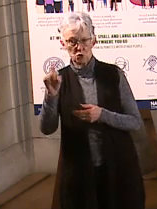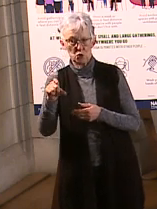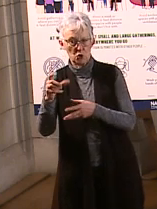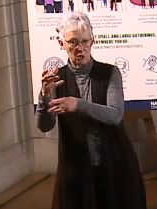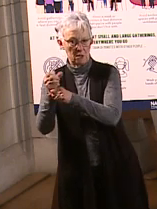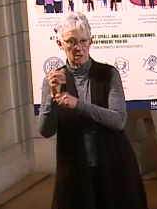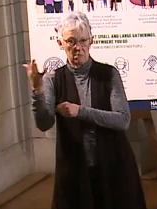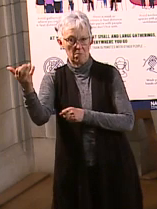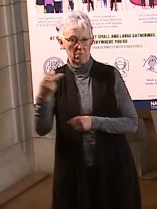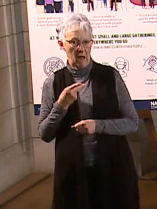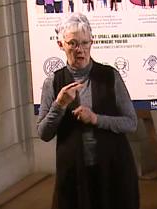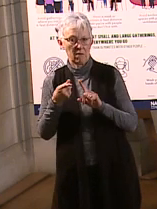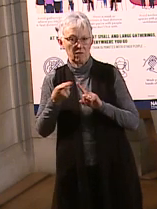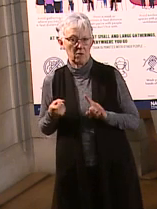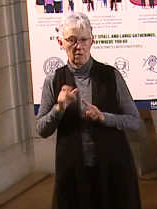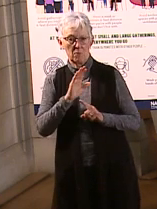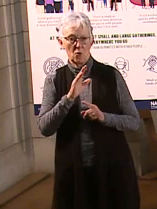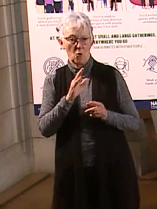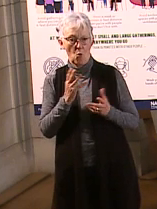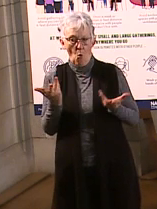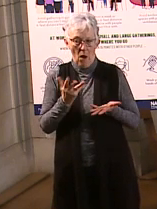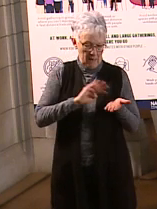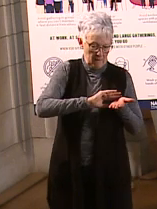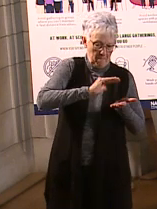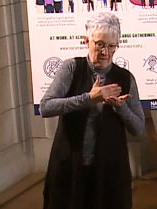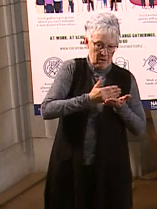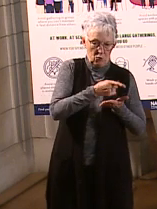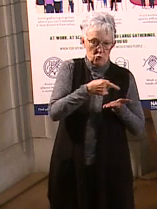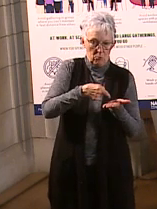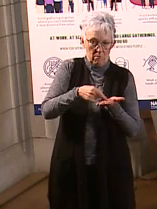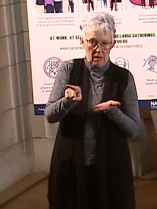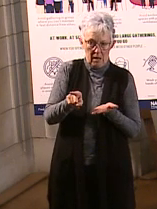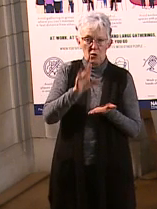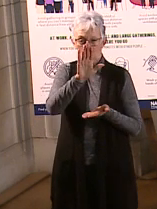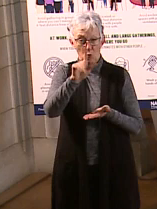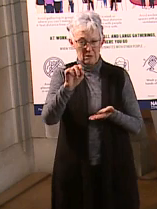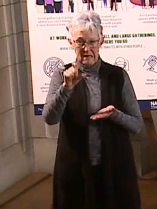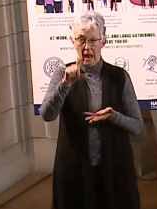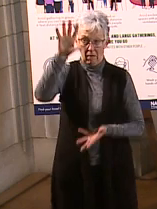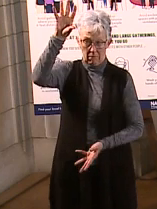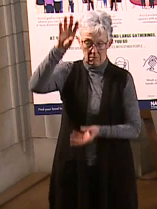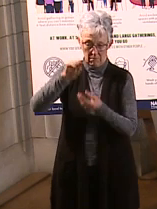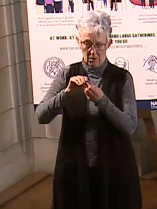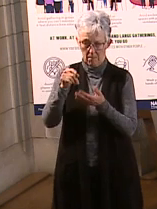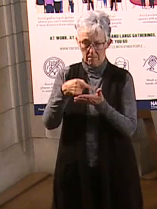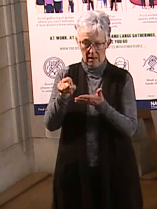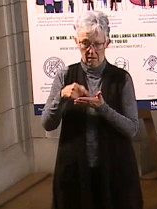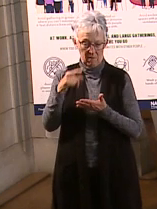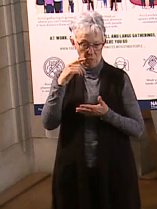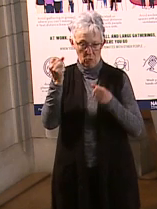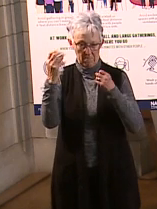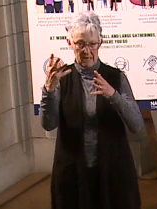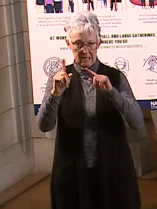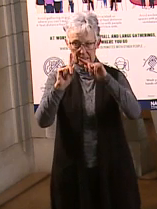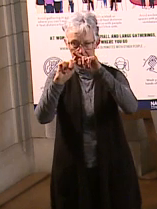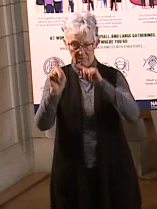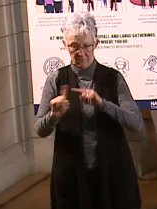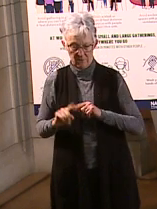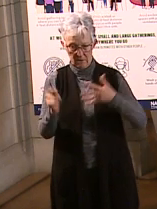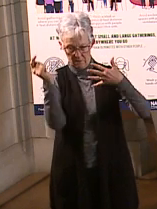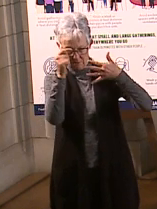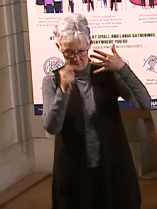is. And this is the important point, and the reason why we want to make this a point of emphasis in this news